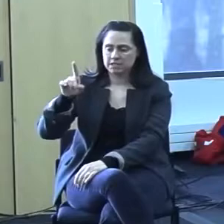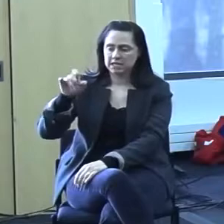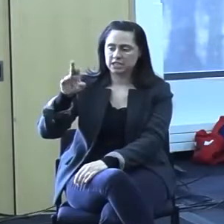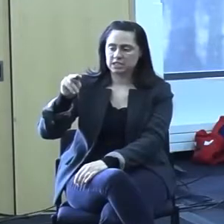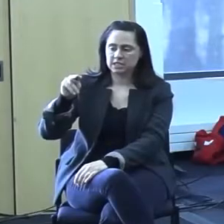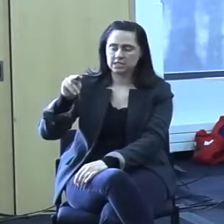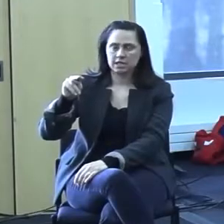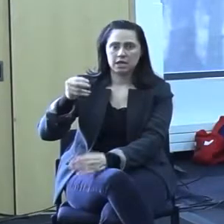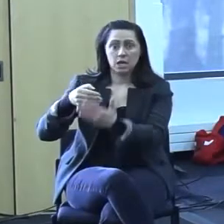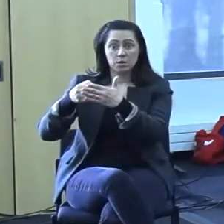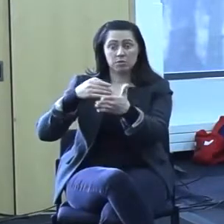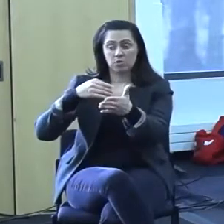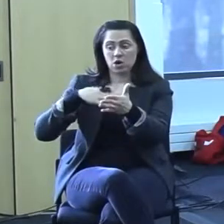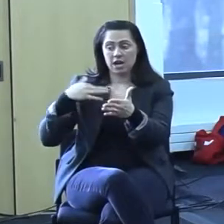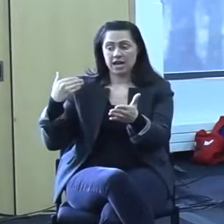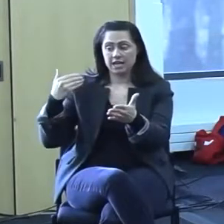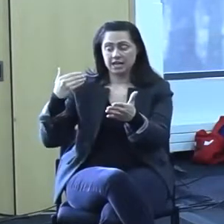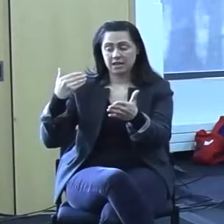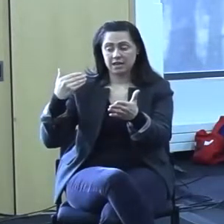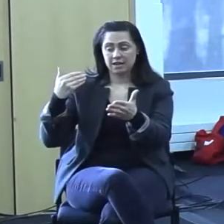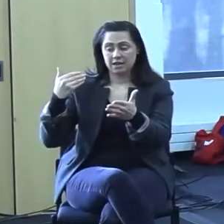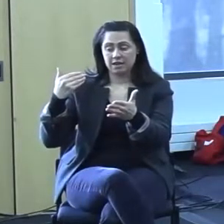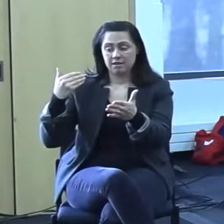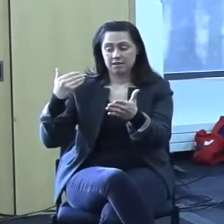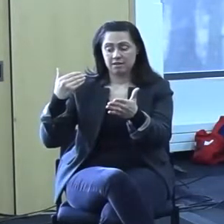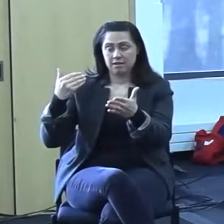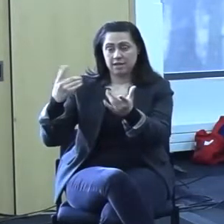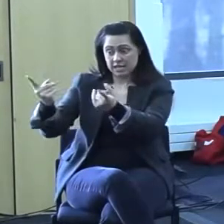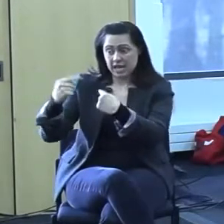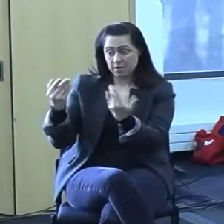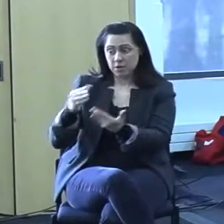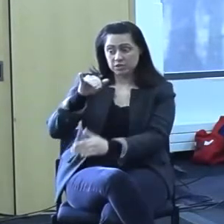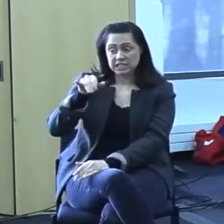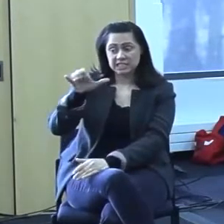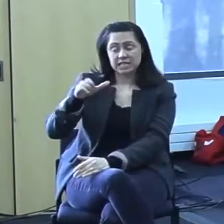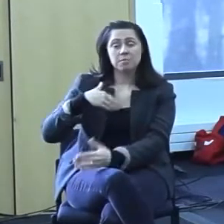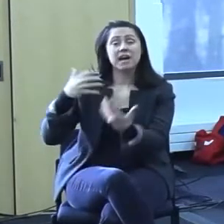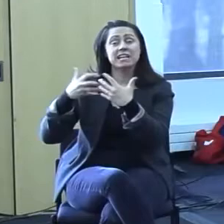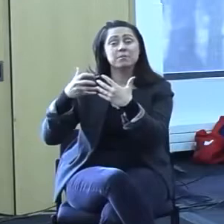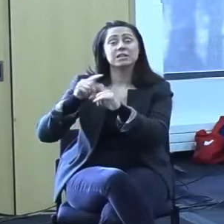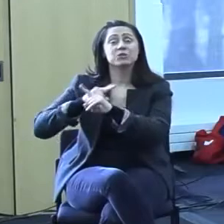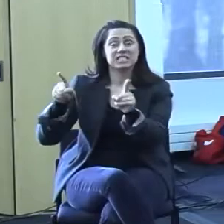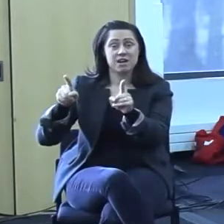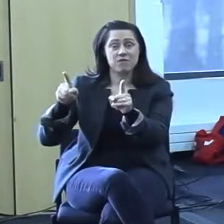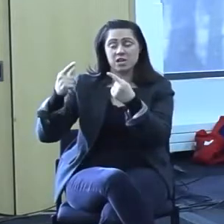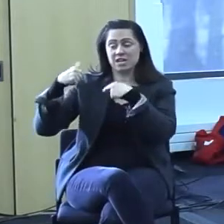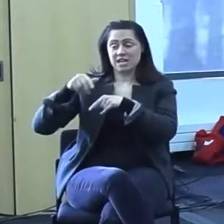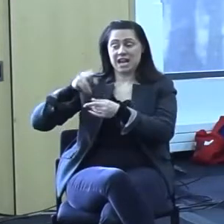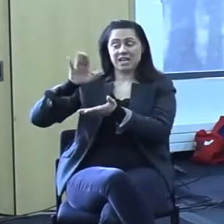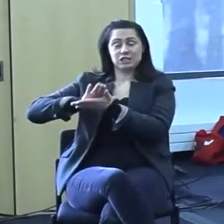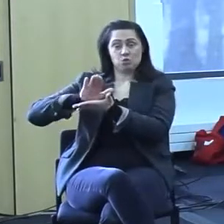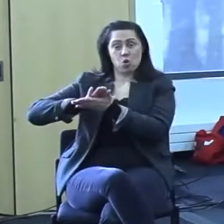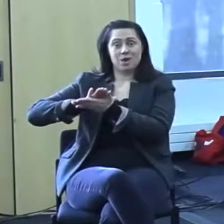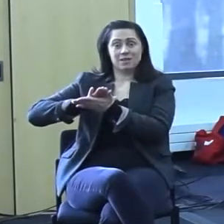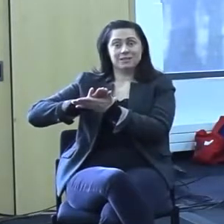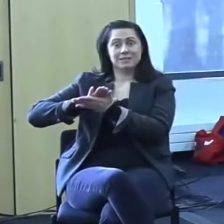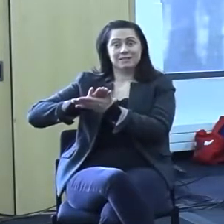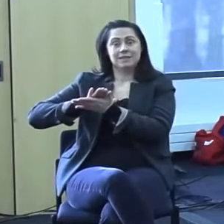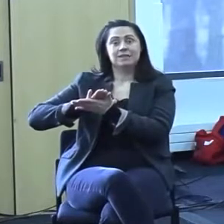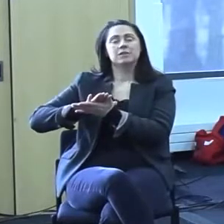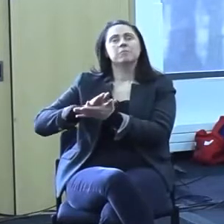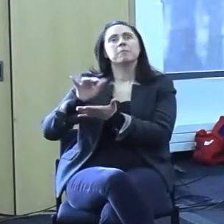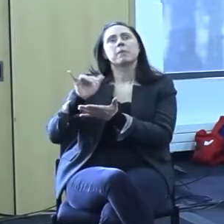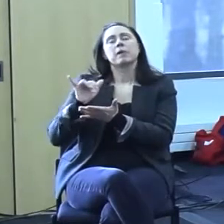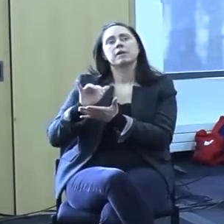uh, before I came to JJC, my accommodations were different in high school. Like,